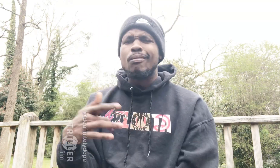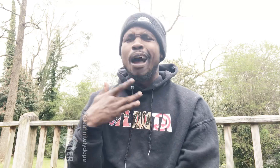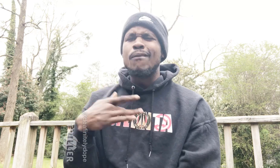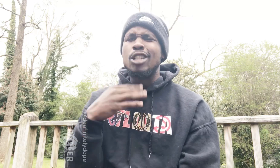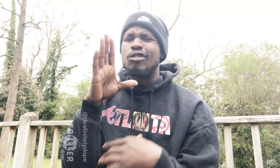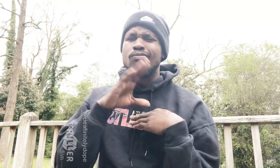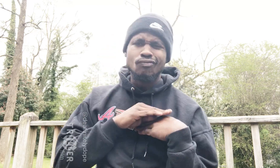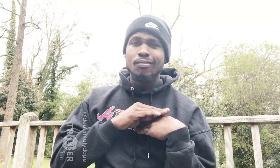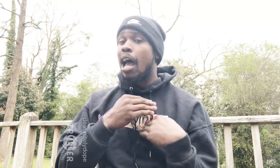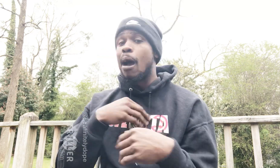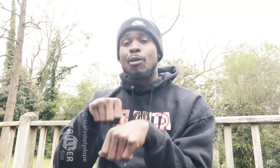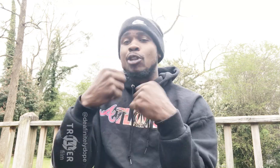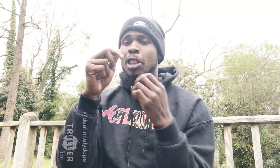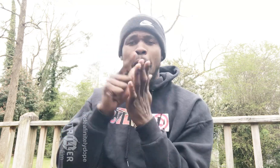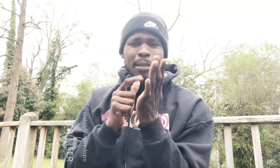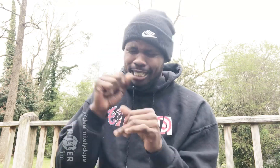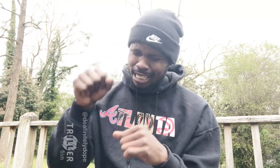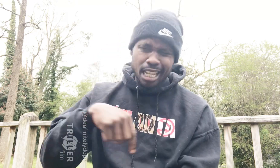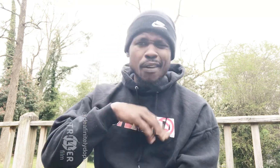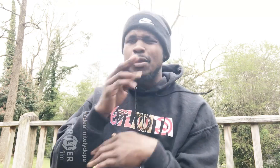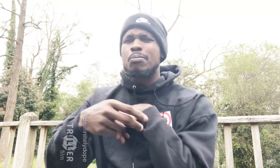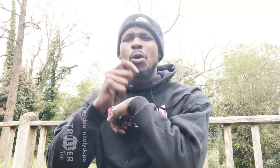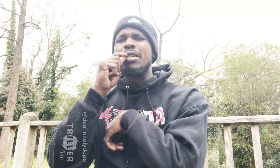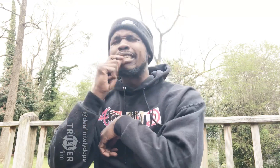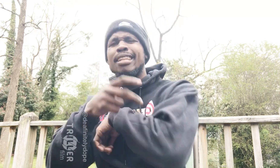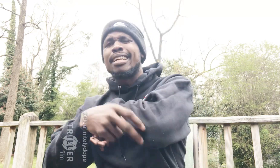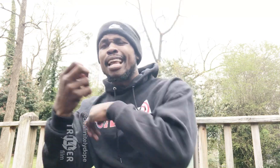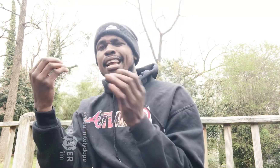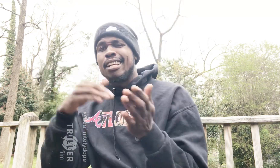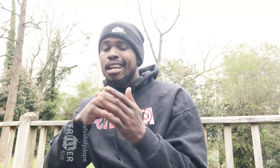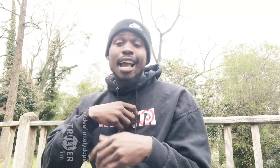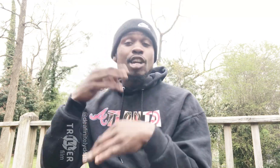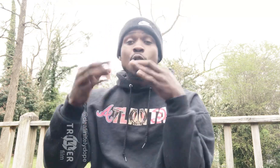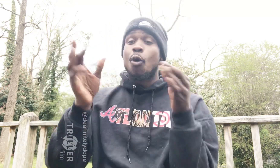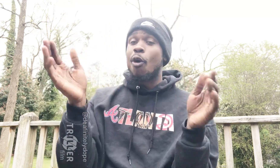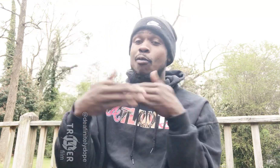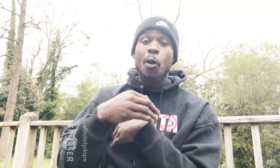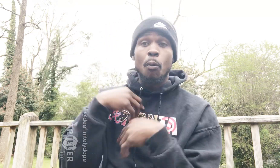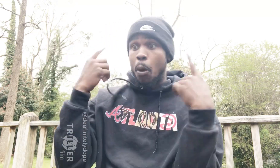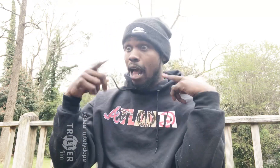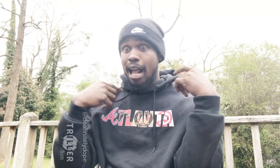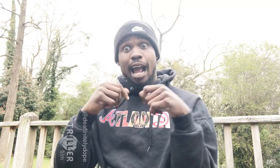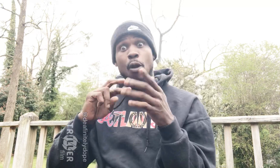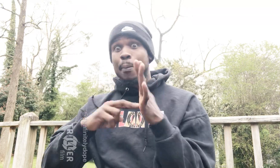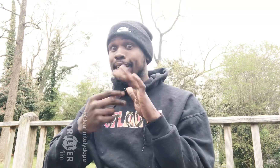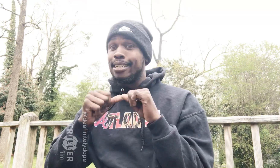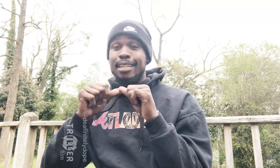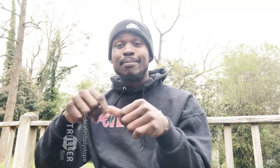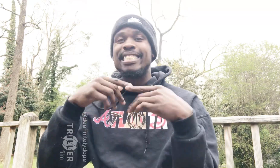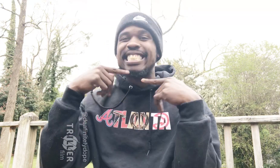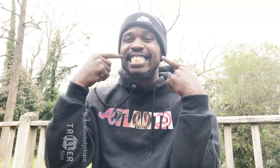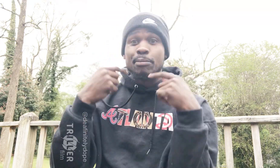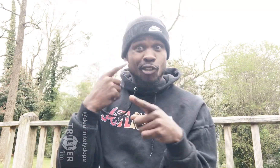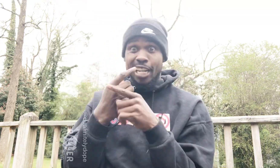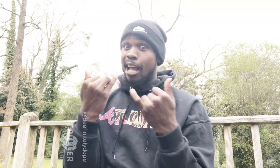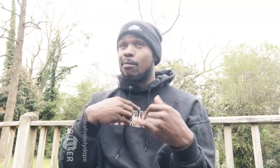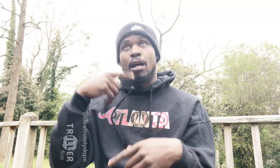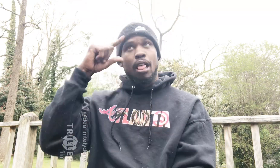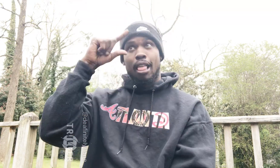feel ashamed. I broke the law, but look, I never smoke or steal a game. In your courtroom wildin', I don't mean to keep smiling, but right now I'm high enough to